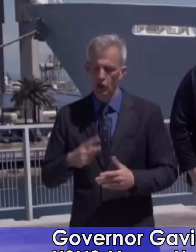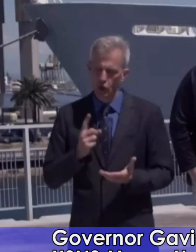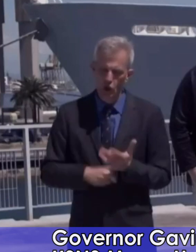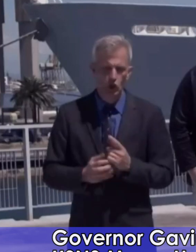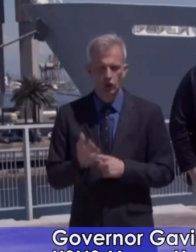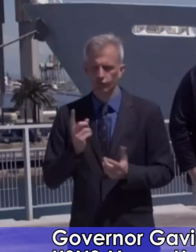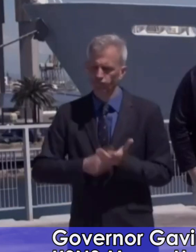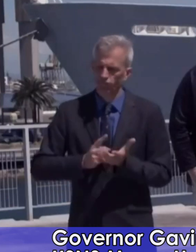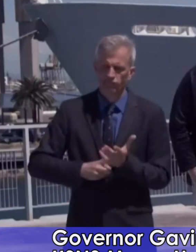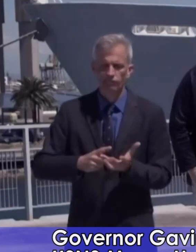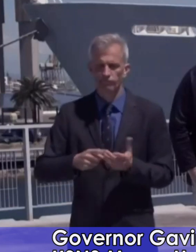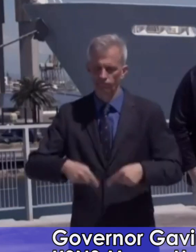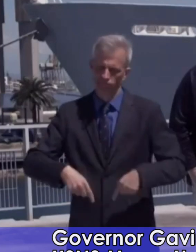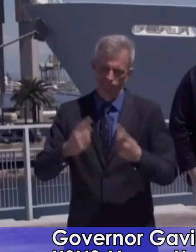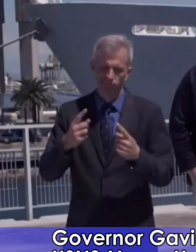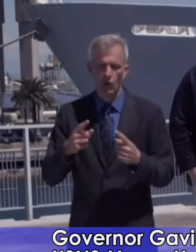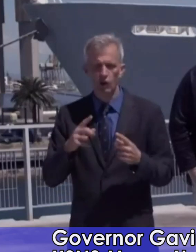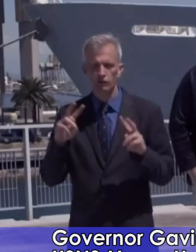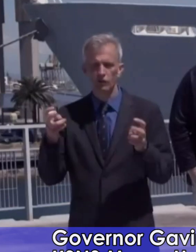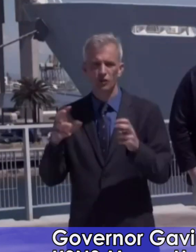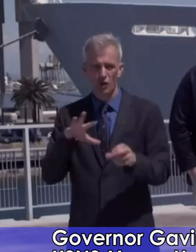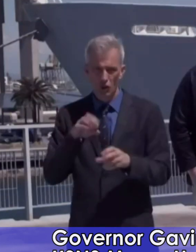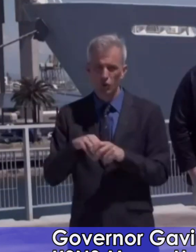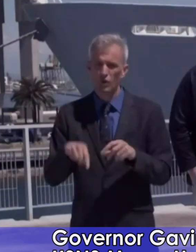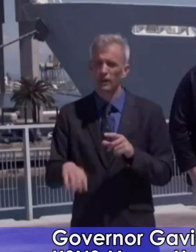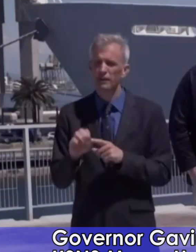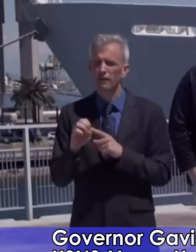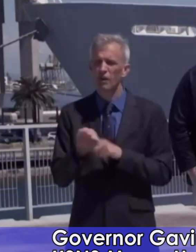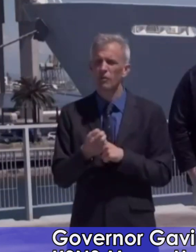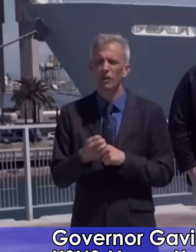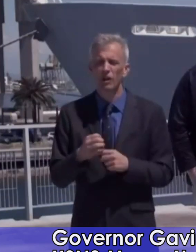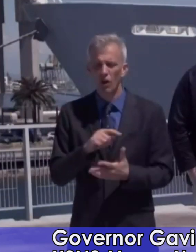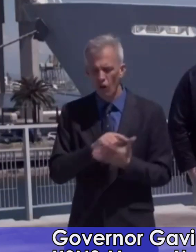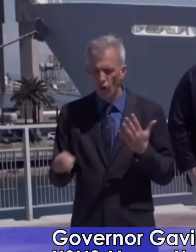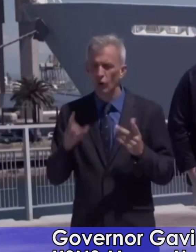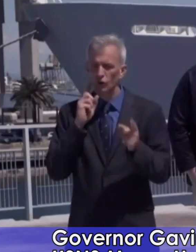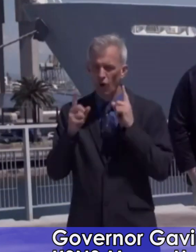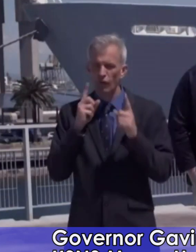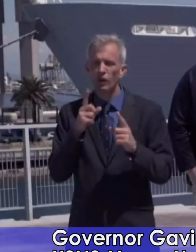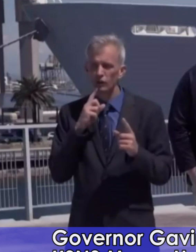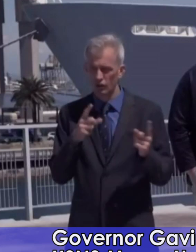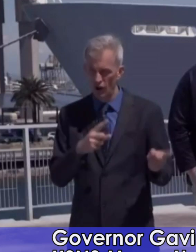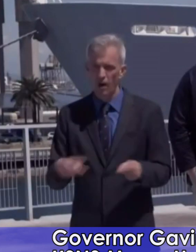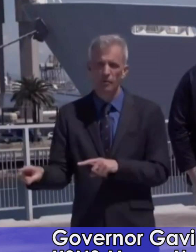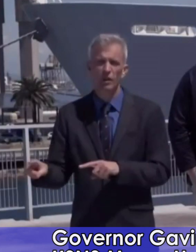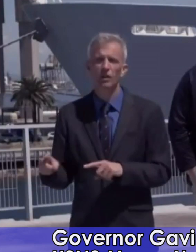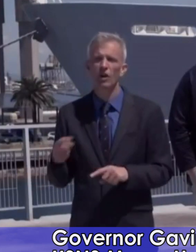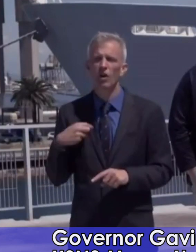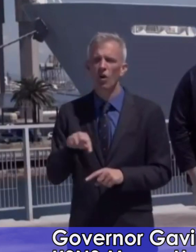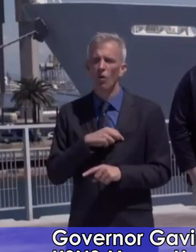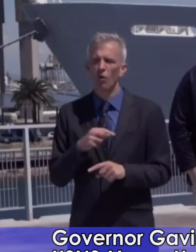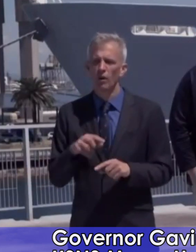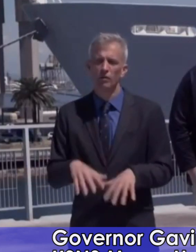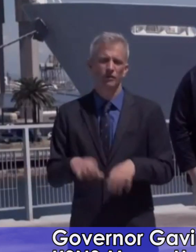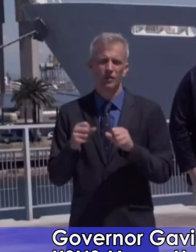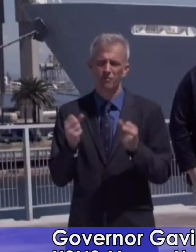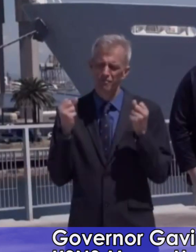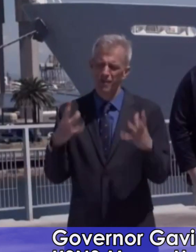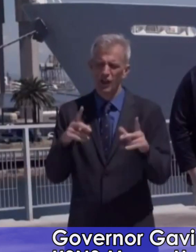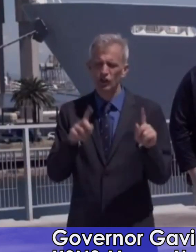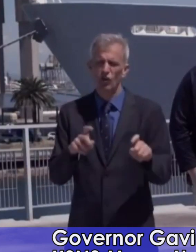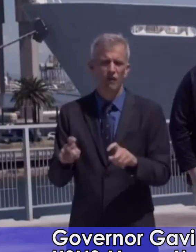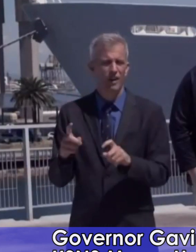any environment, including this environment. Those conversations are well underway. We've done surveys of hundreds